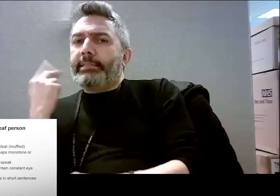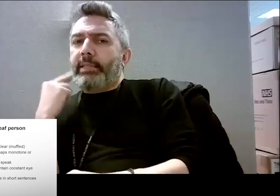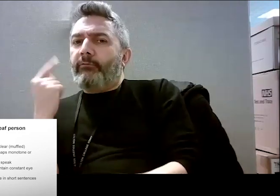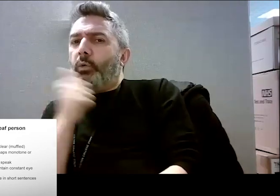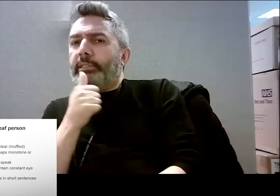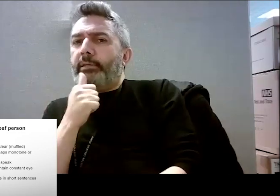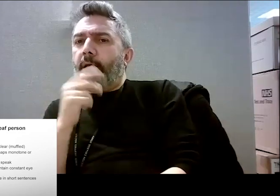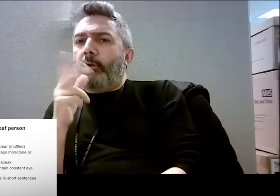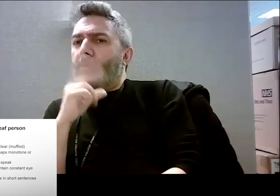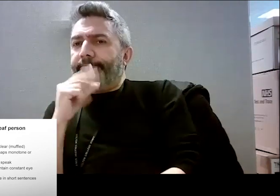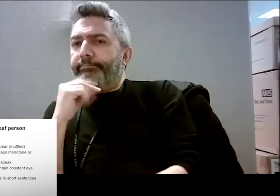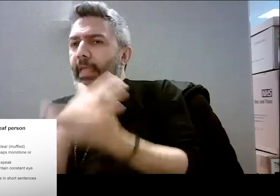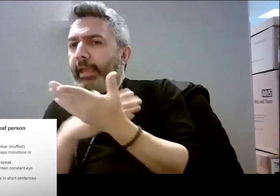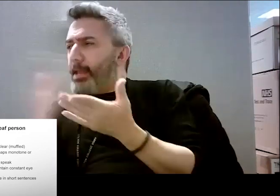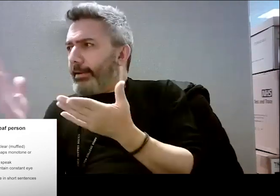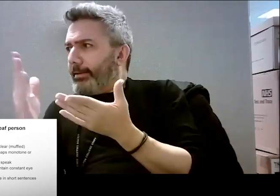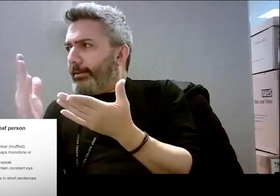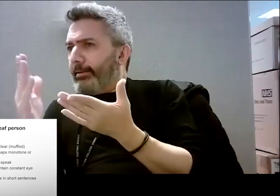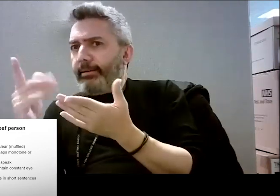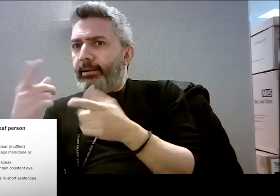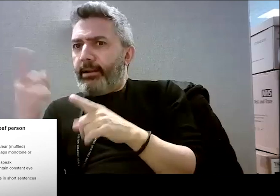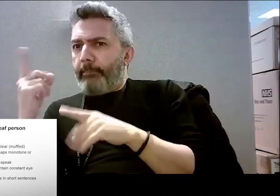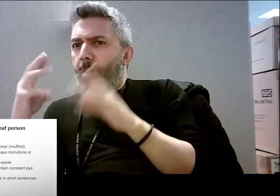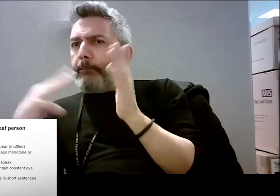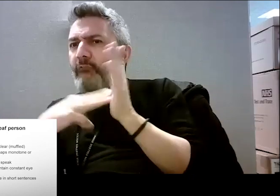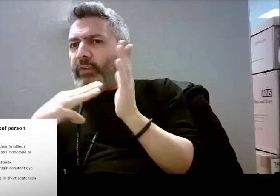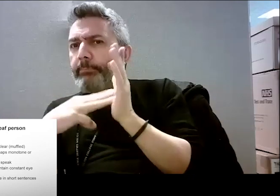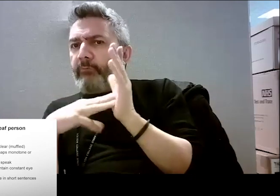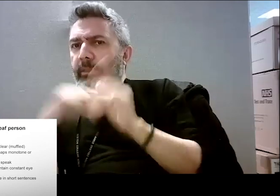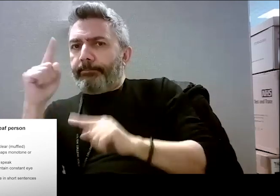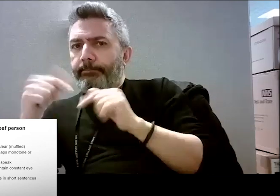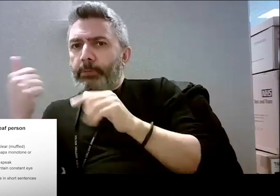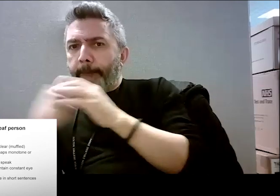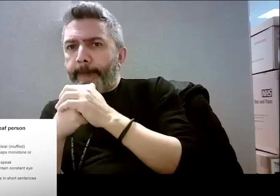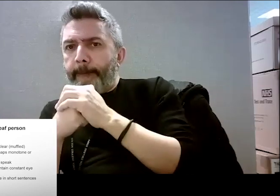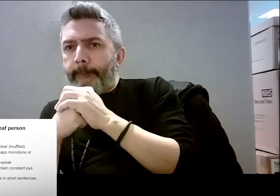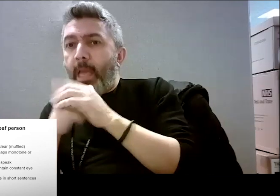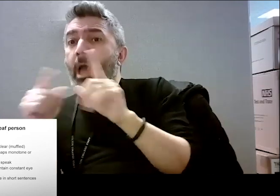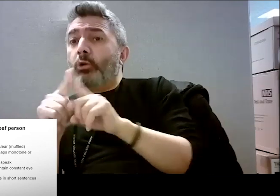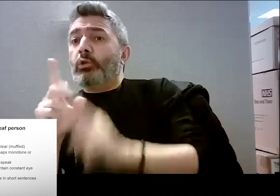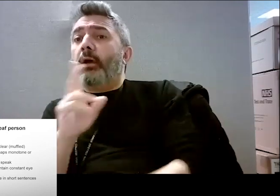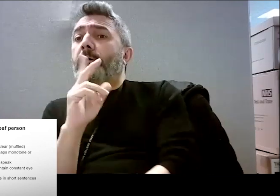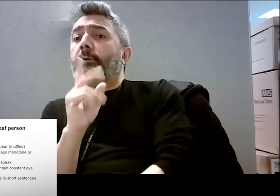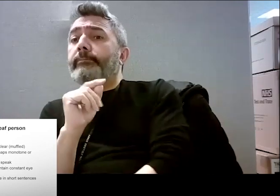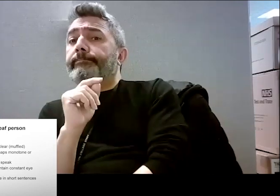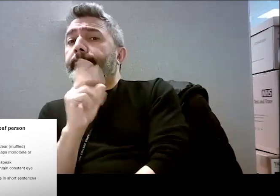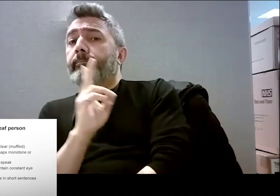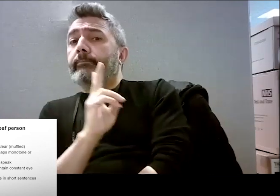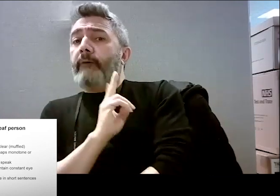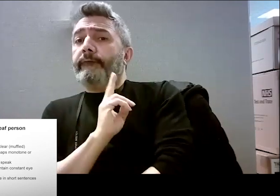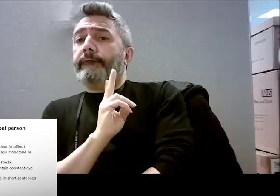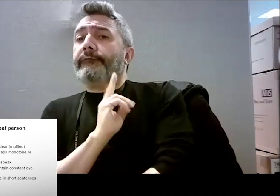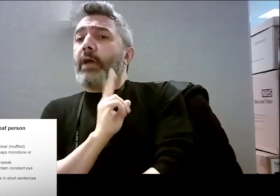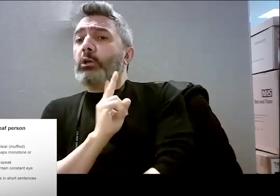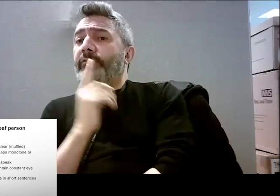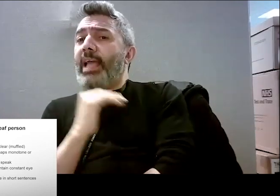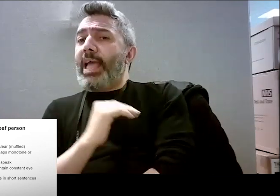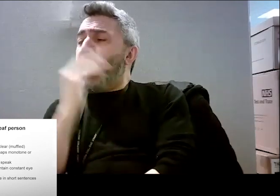wearing hearing aids. You may notice from the tone of voice that the voice isn't quite as